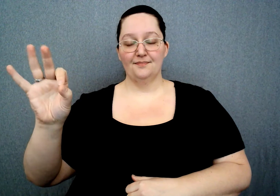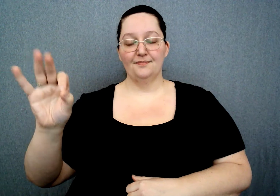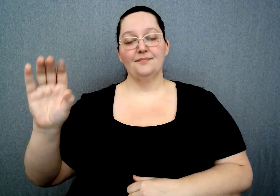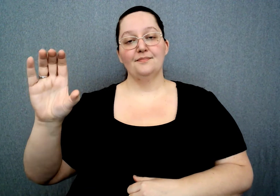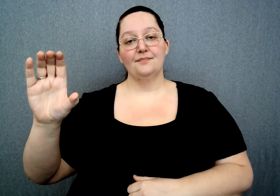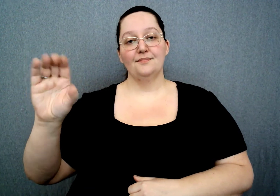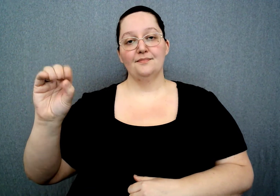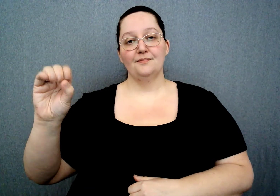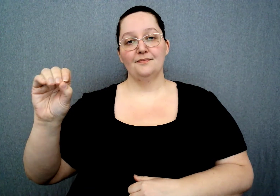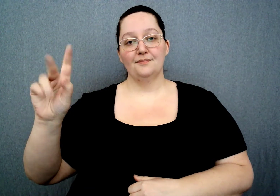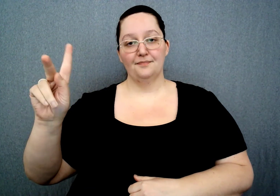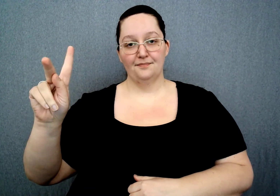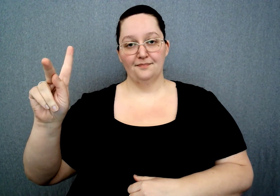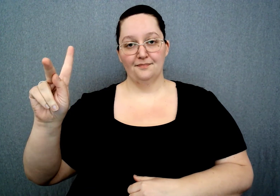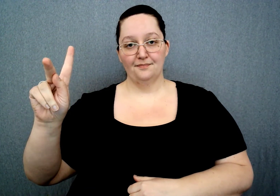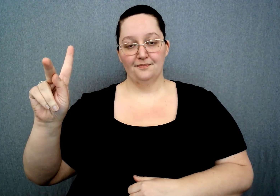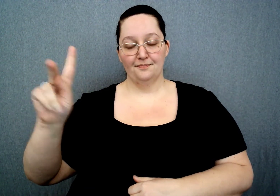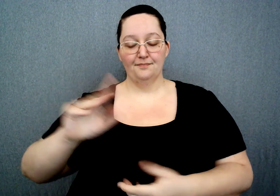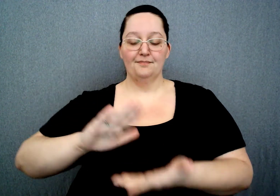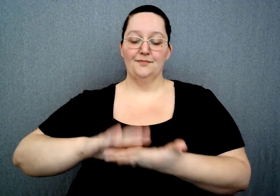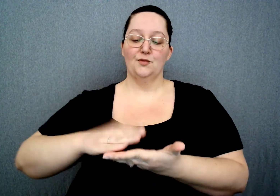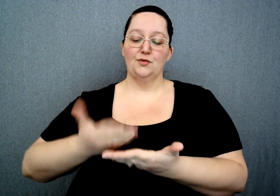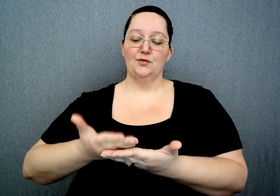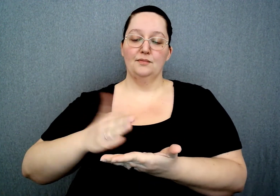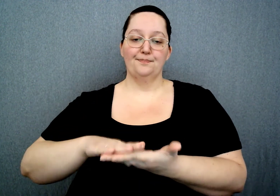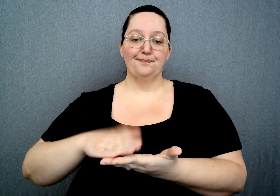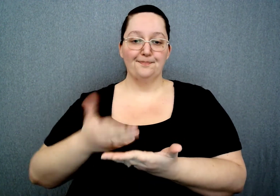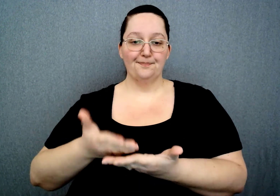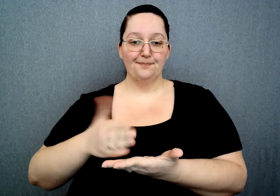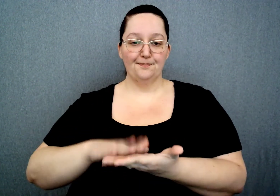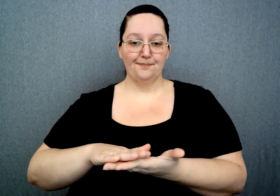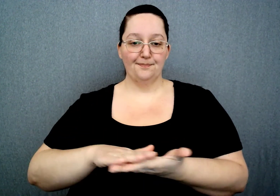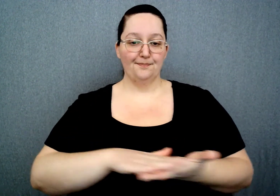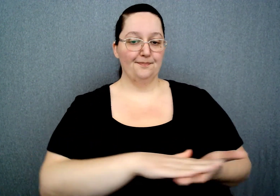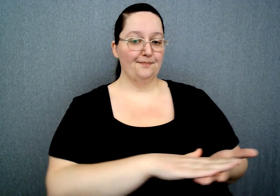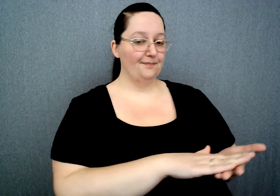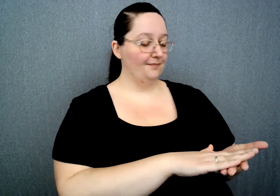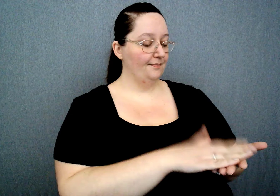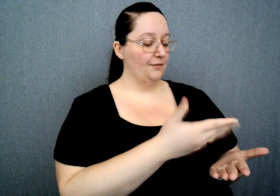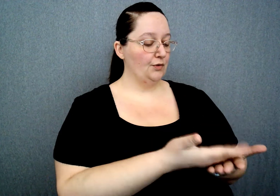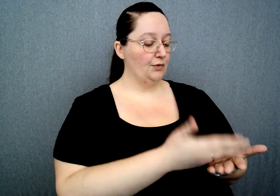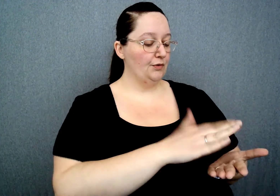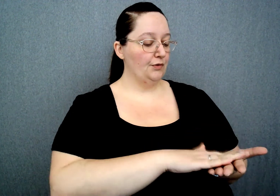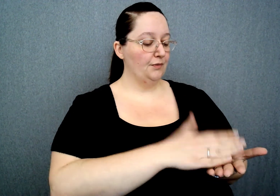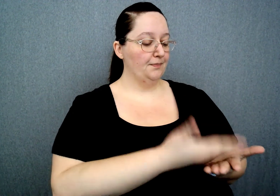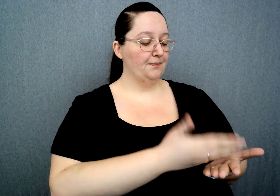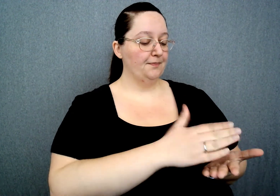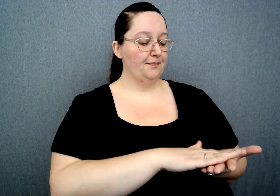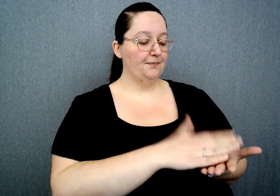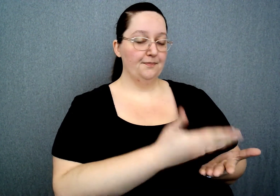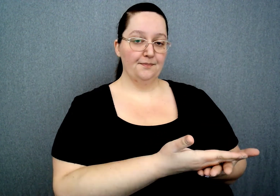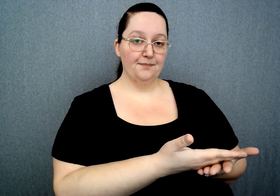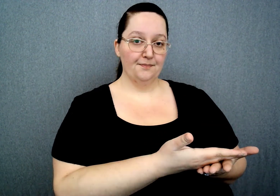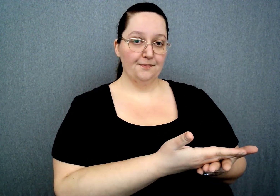Number 29, cook. Flip that open B up and down. Looks very similar to